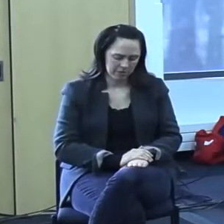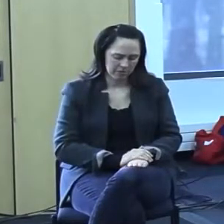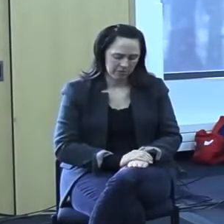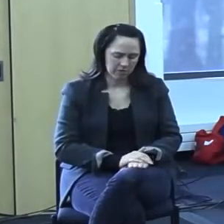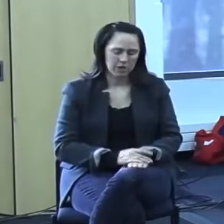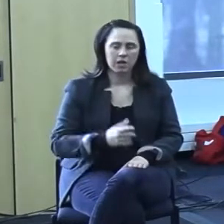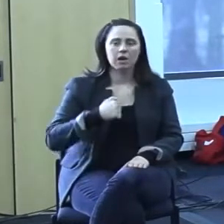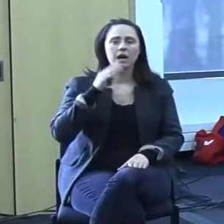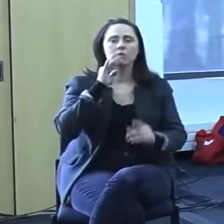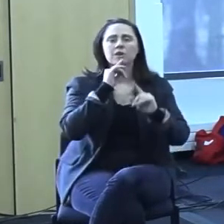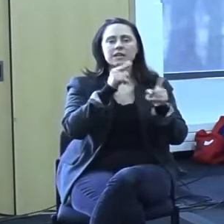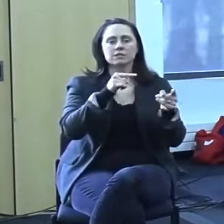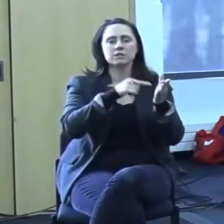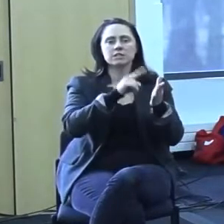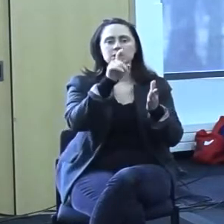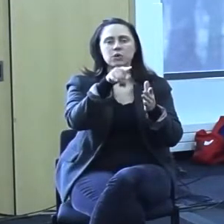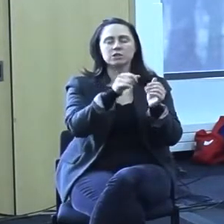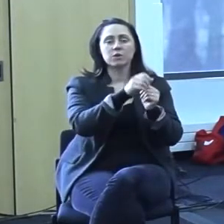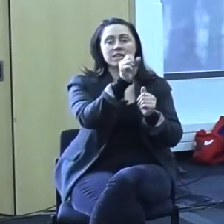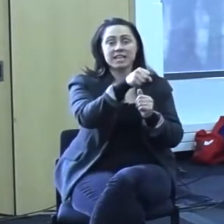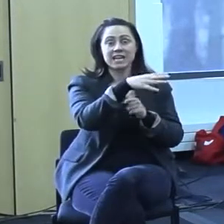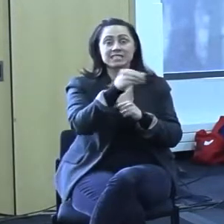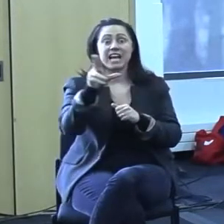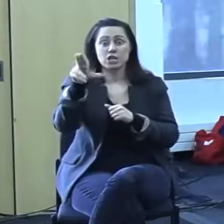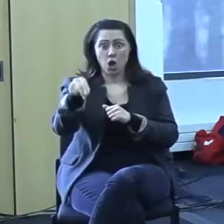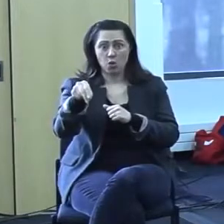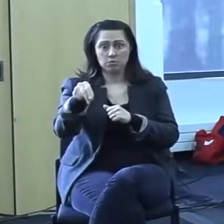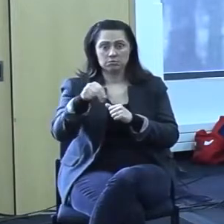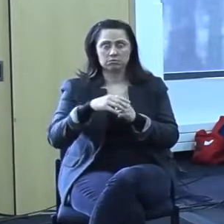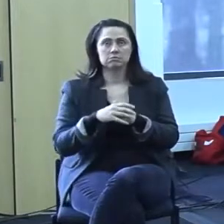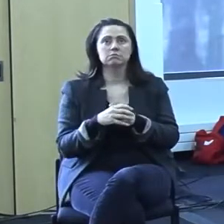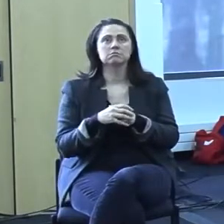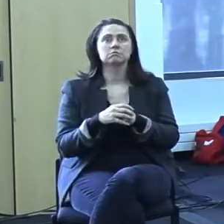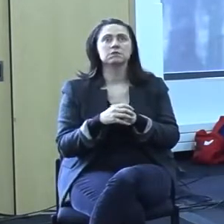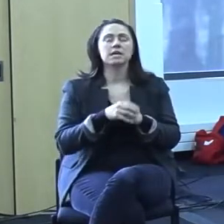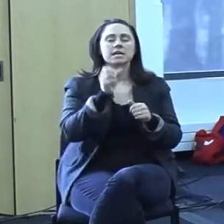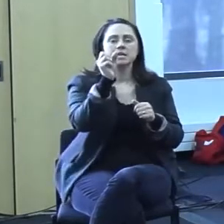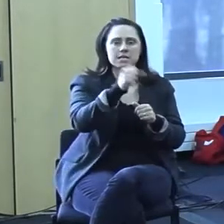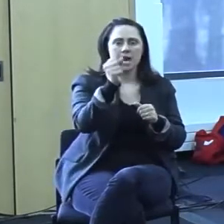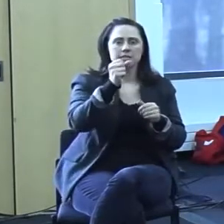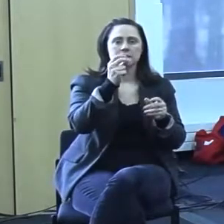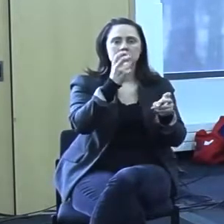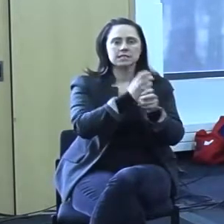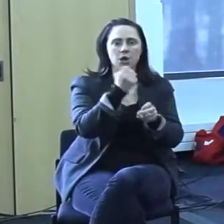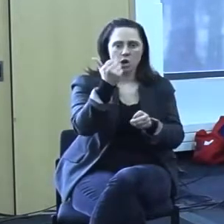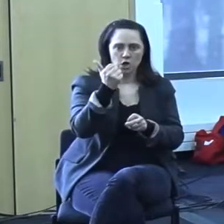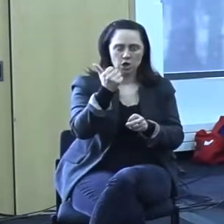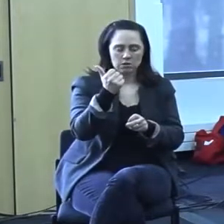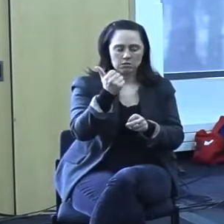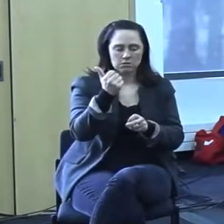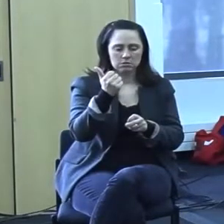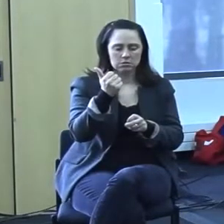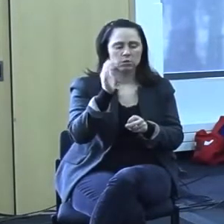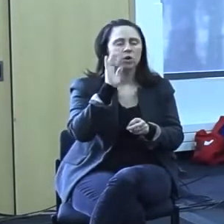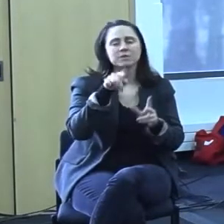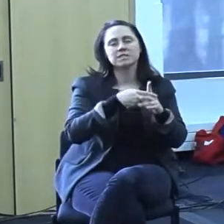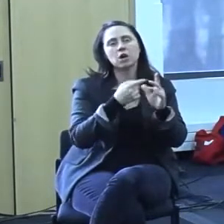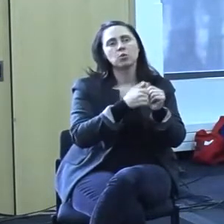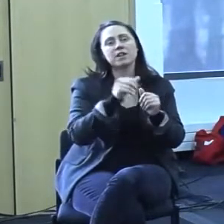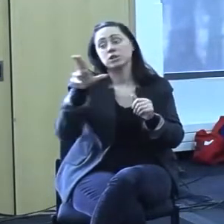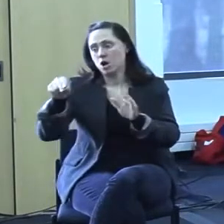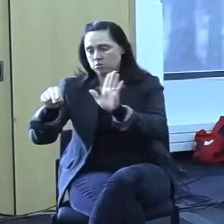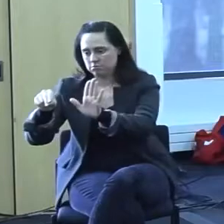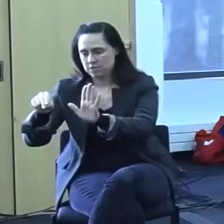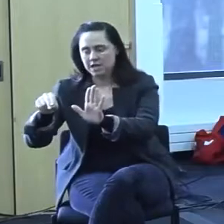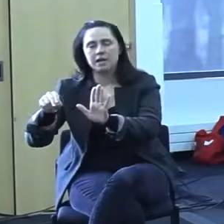So I'm going to answer this question with yes and no. So yes, it's harder. Well, I'll start with the